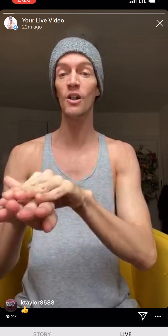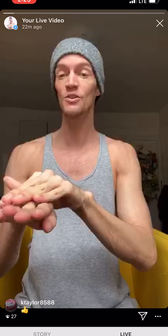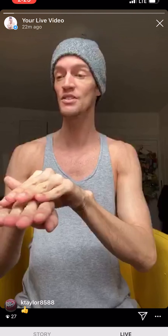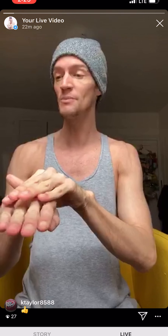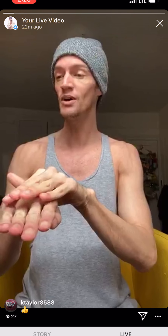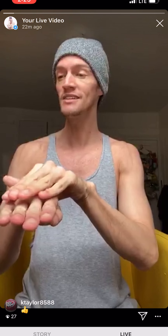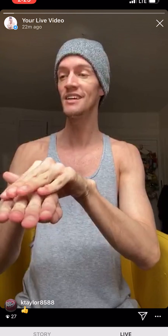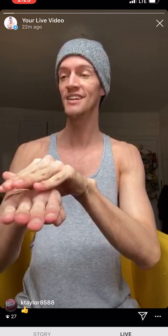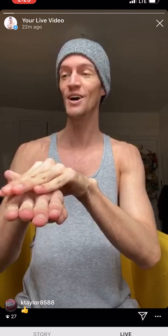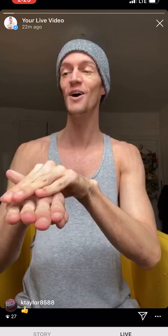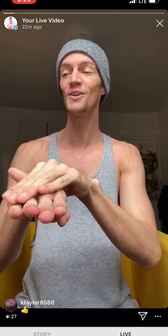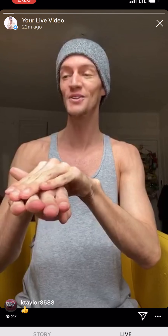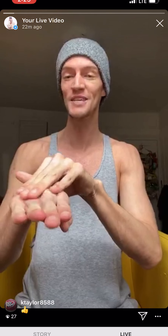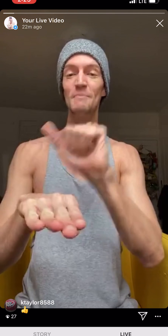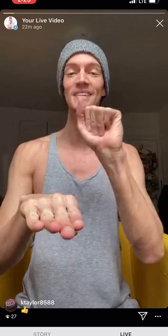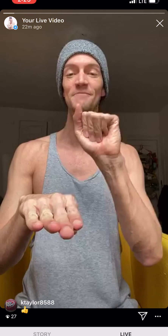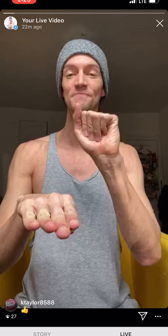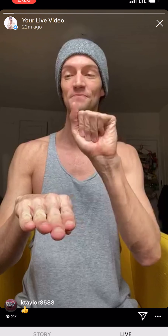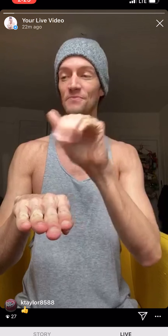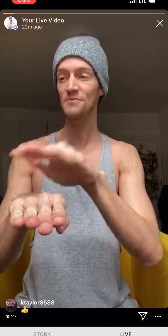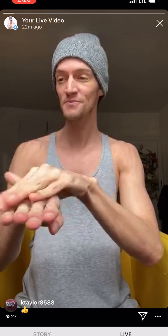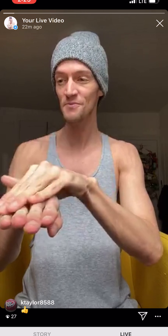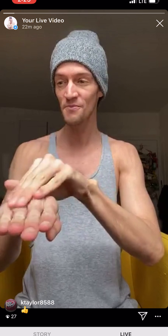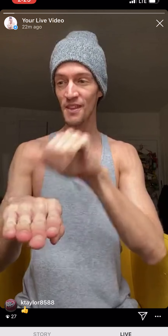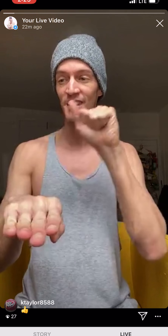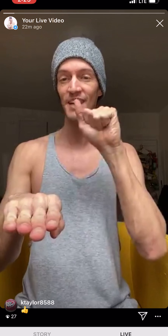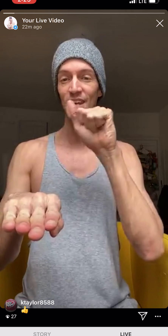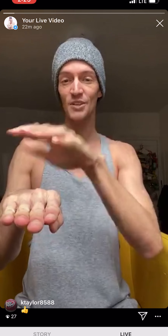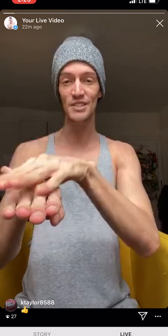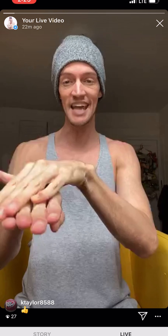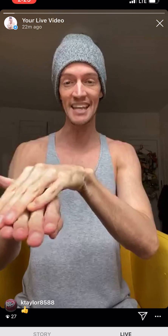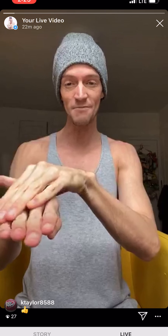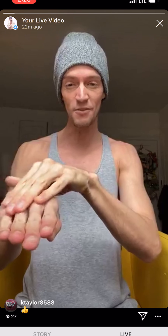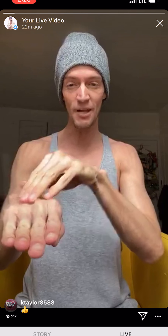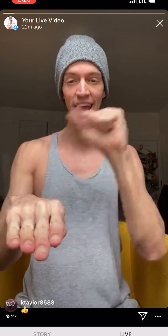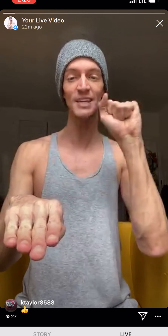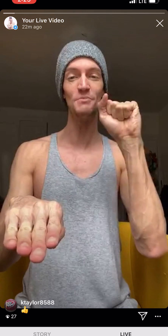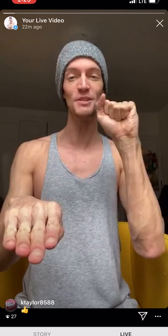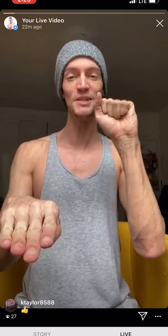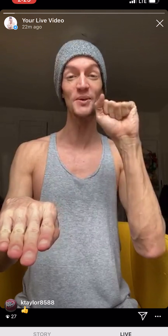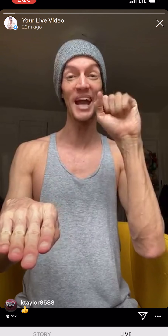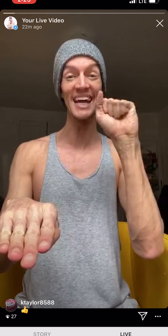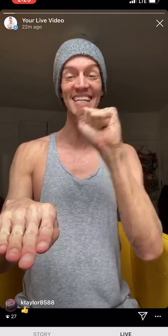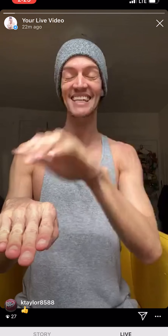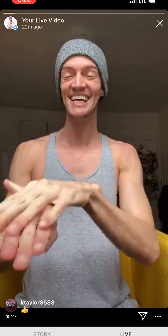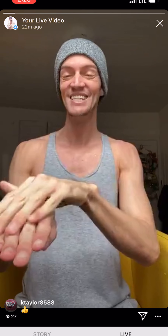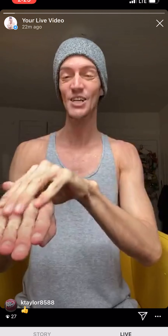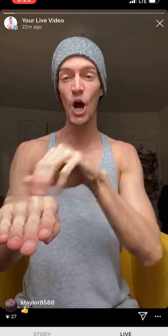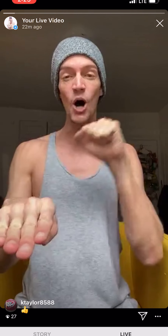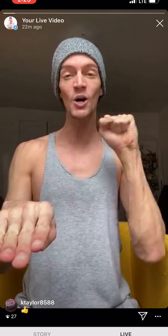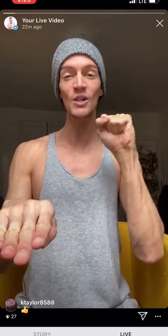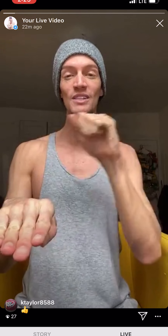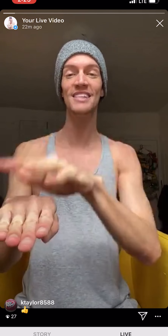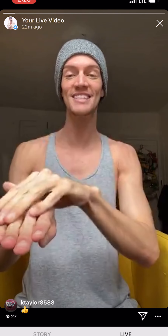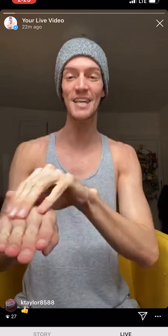or someone, call or summon. You take them from the hand and you put them in your hand. To call, to summon.